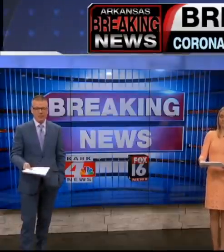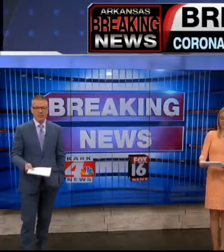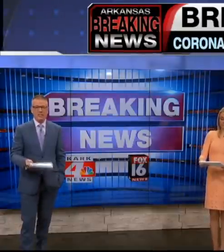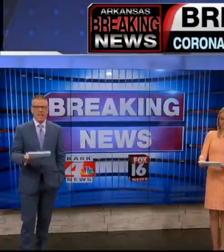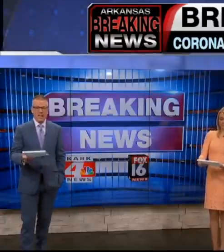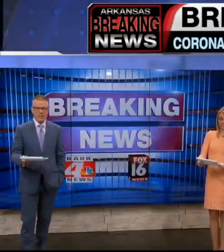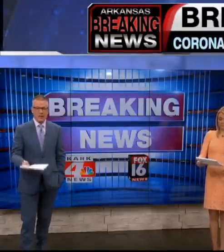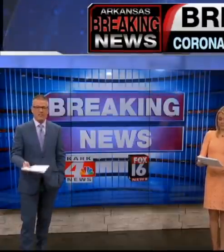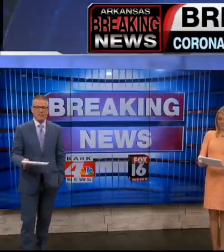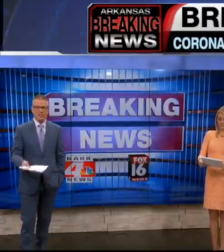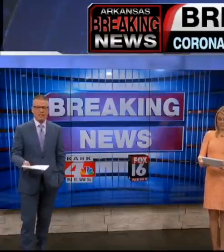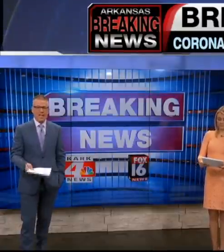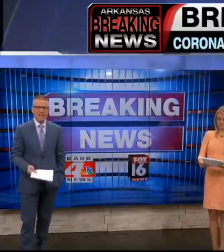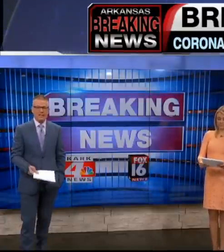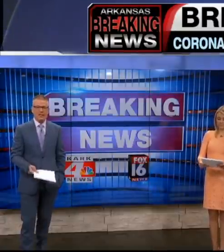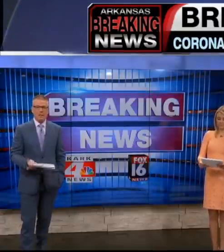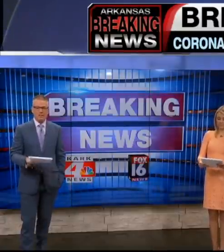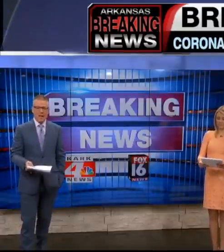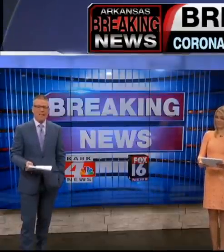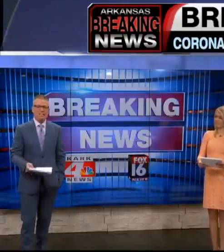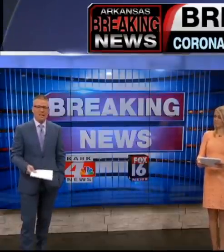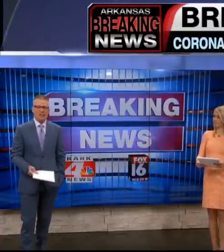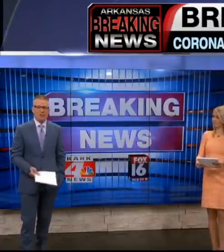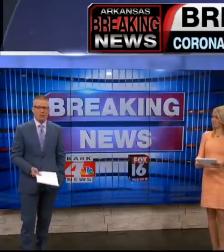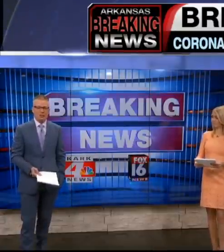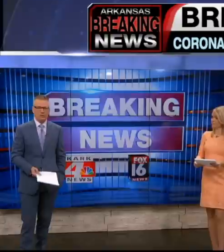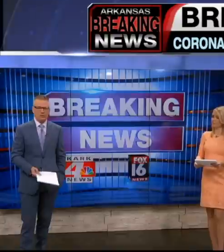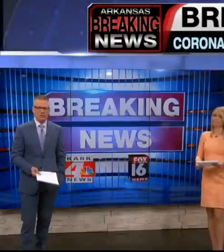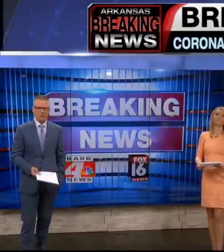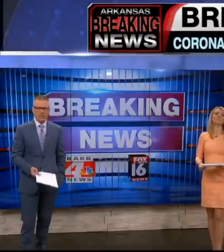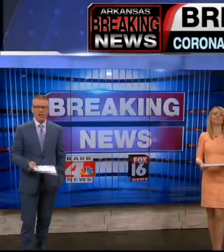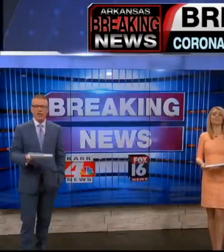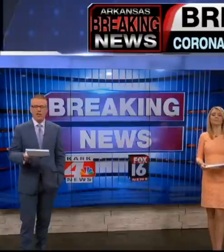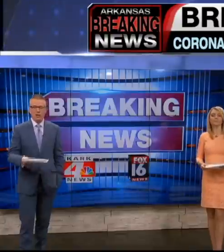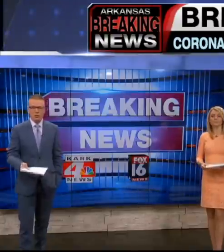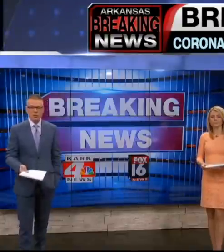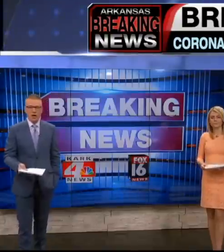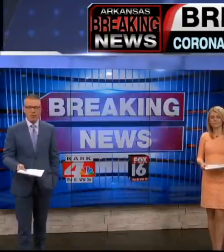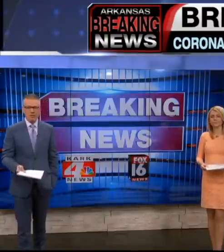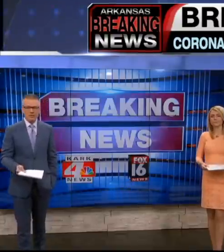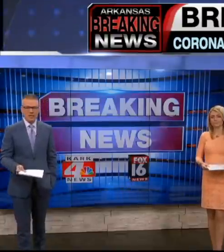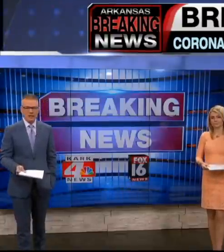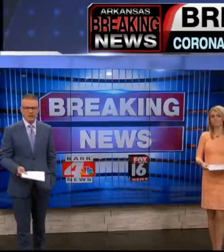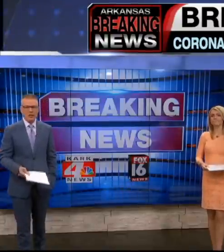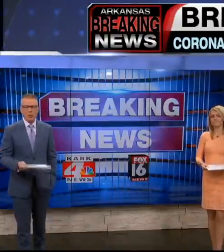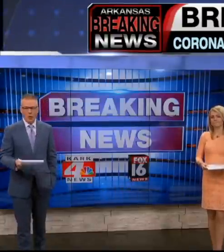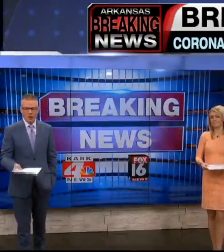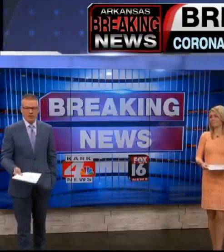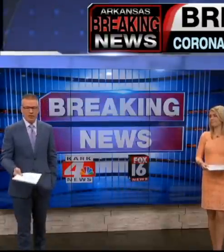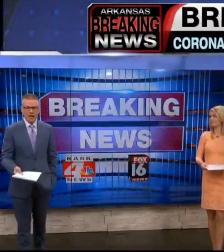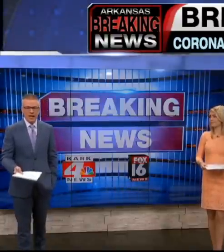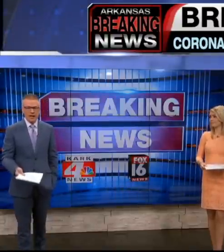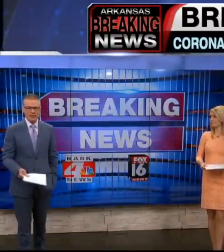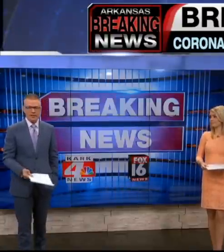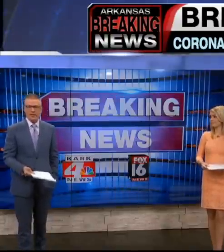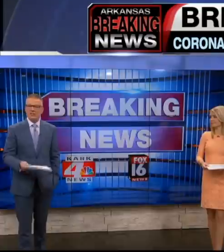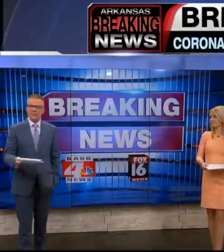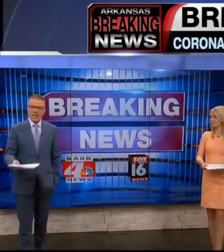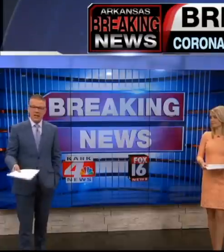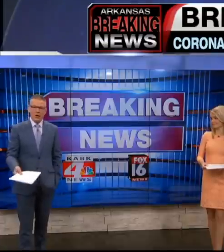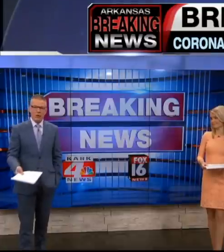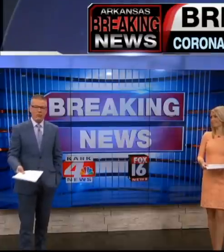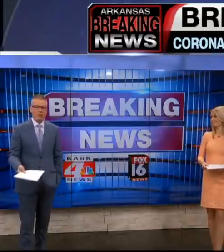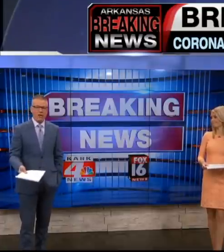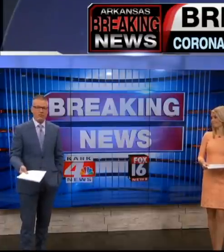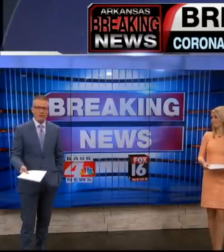the emphasis and the message today is maintain social distancing, use common sense, wash your hands,